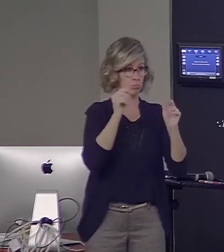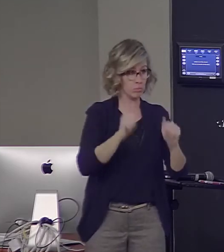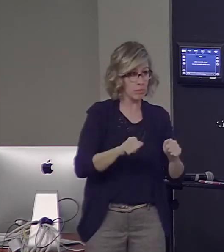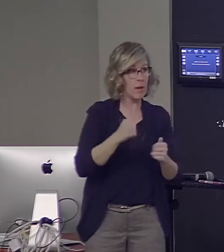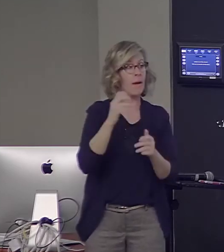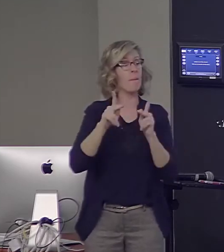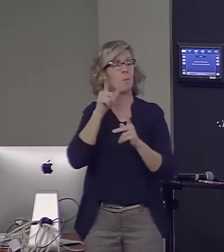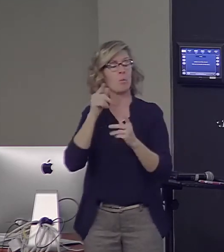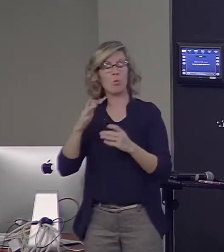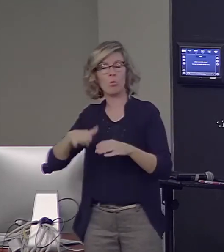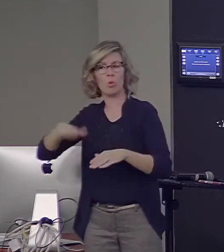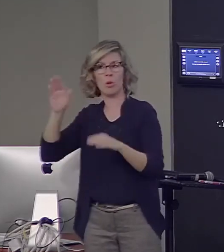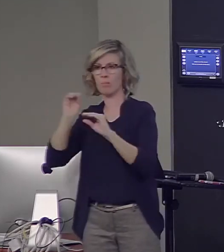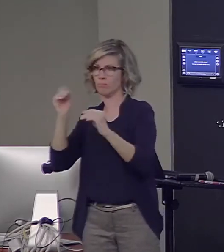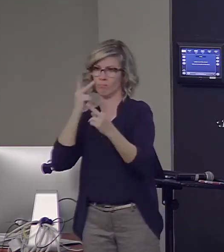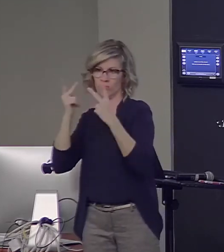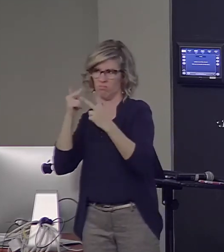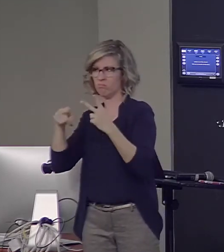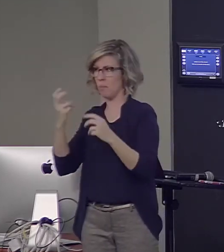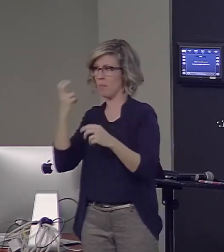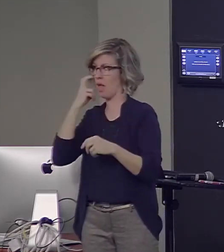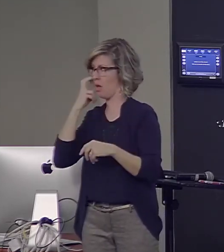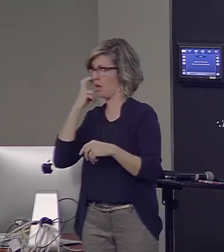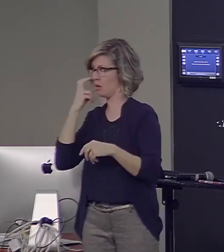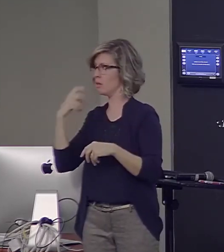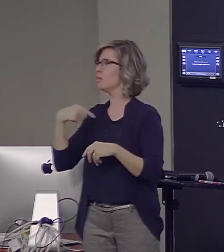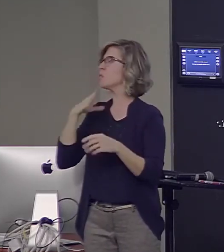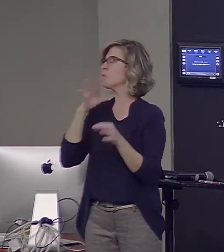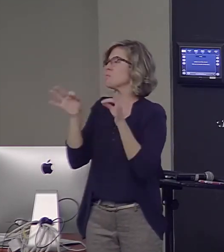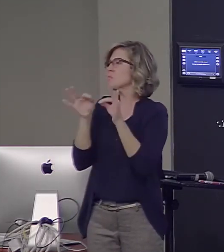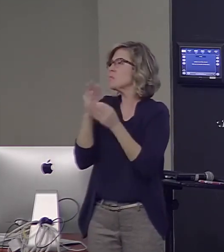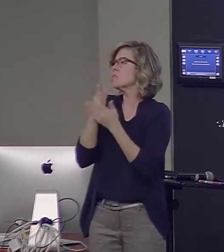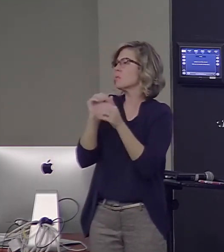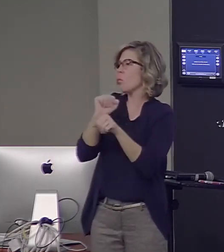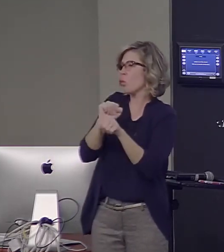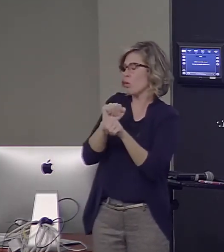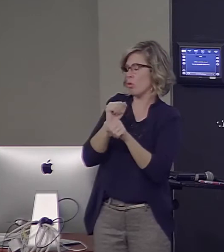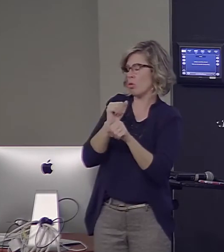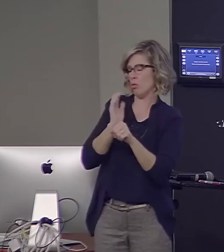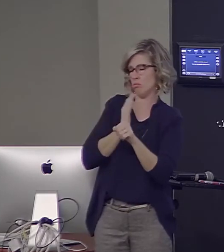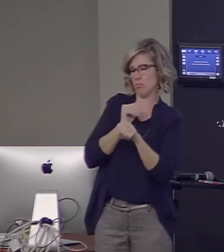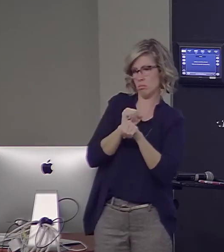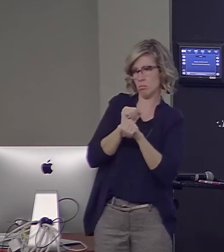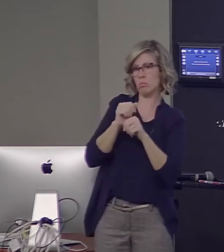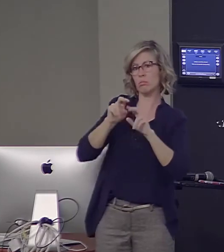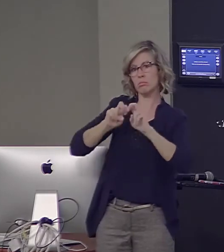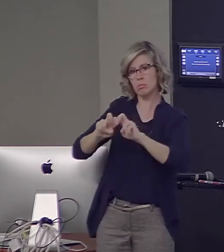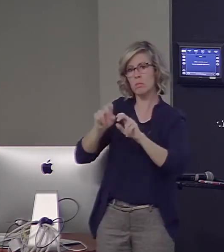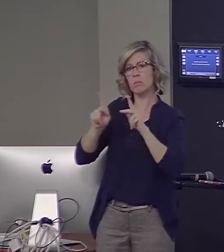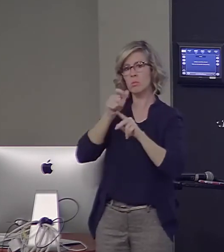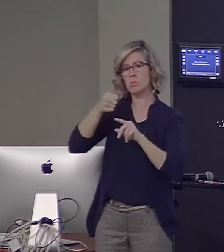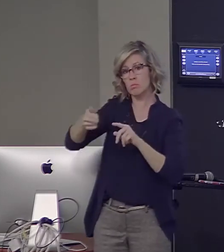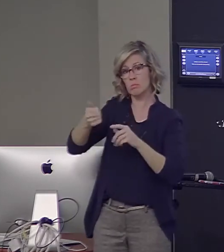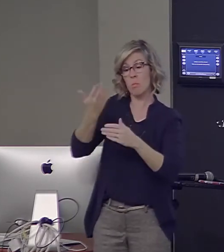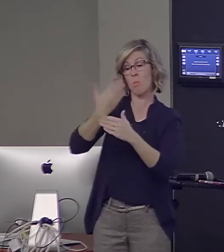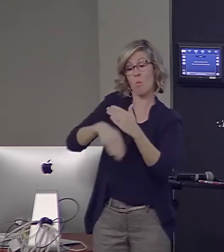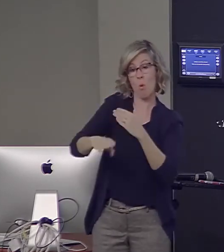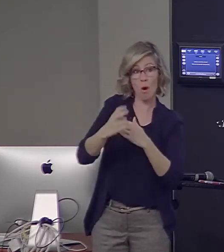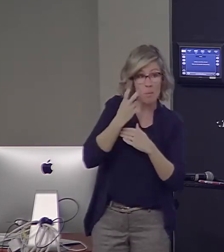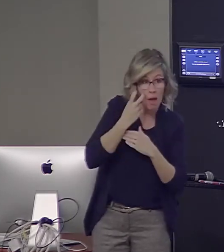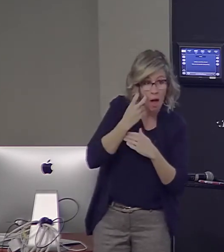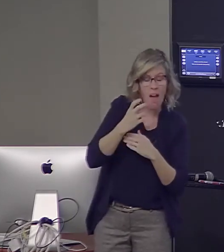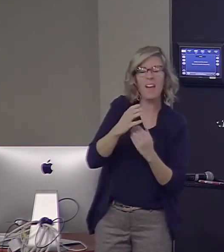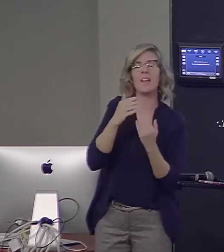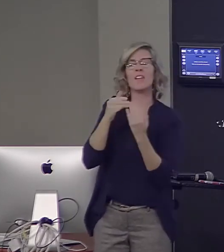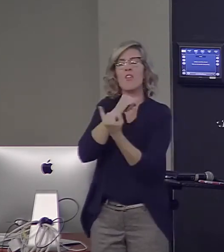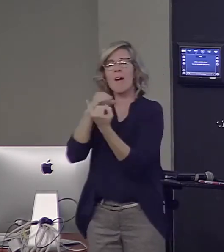who are blind. And so I'll be talking to you about some work we've done in individuals who are blind from birth, and then at the very